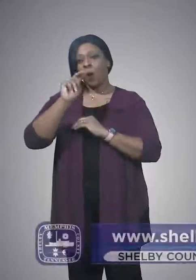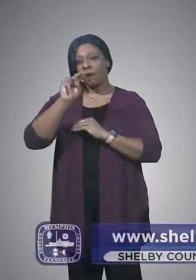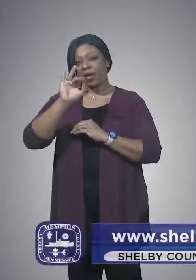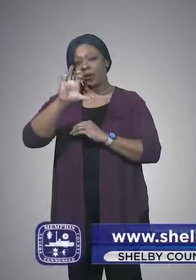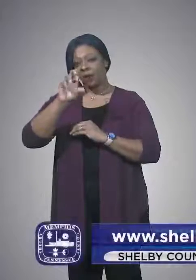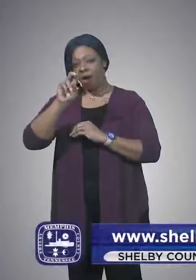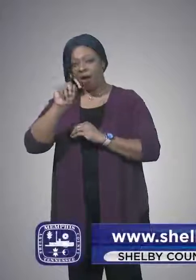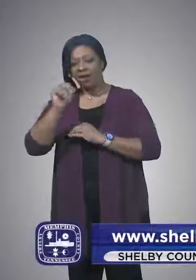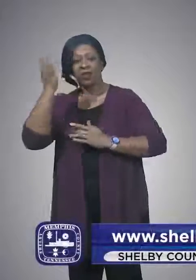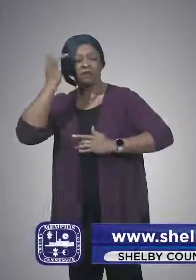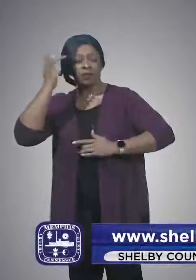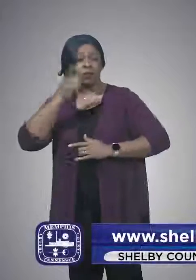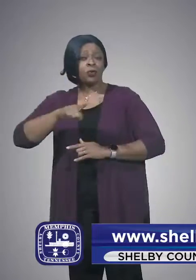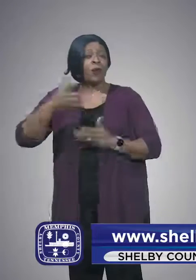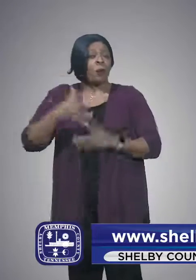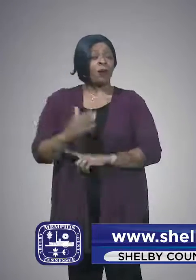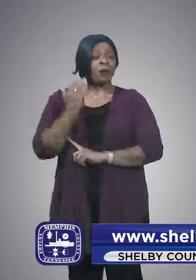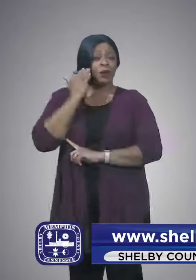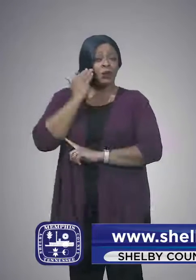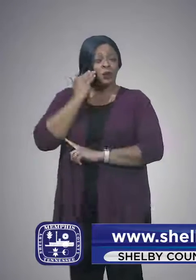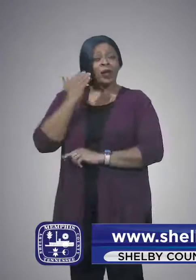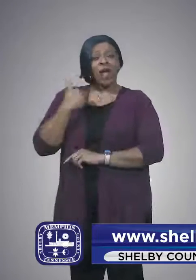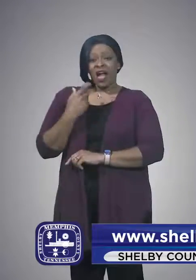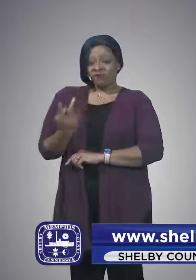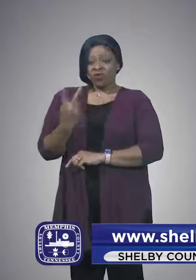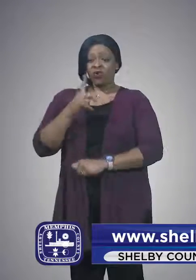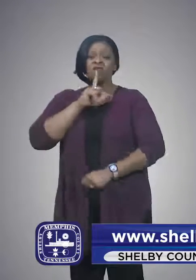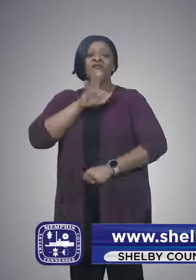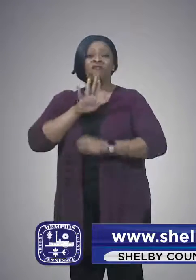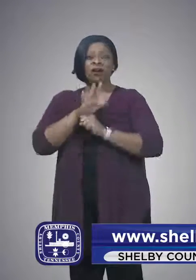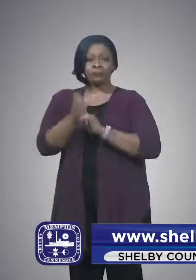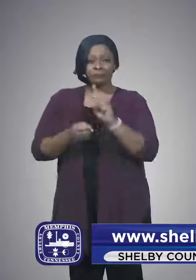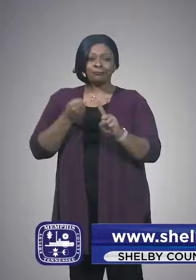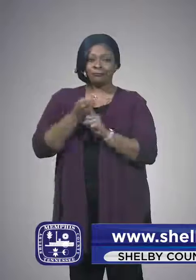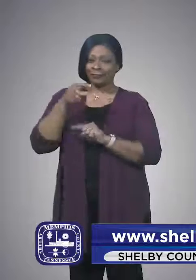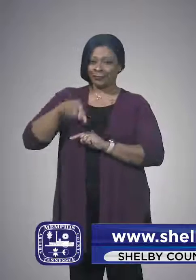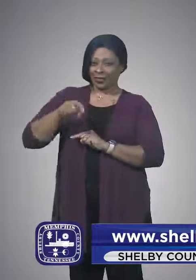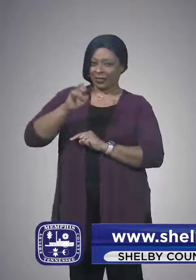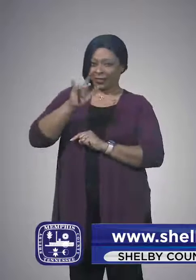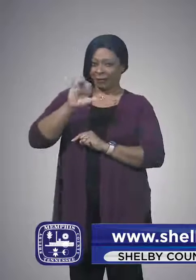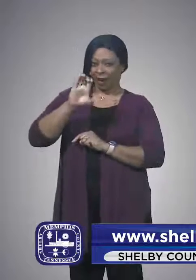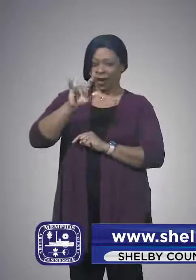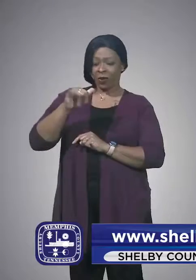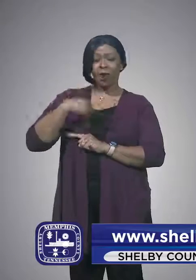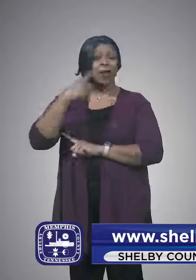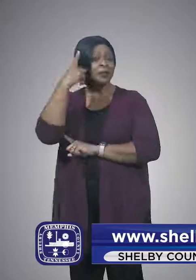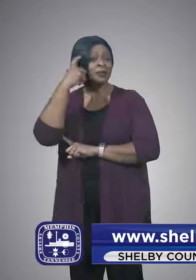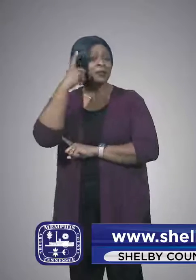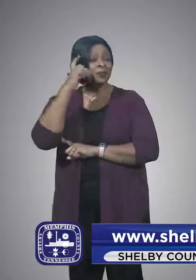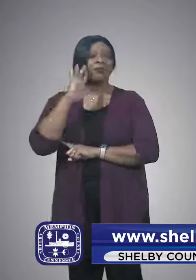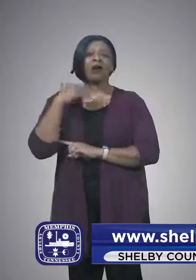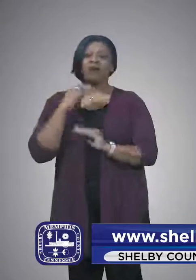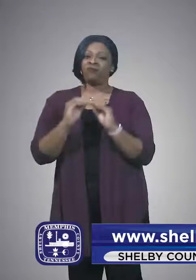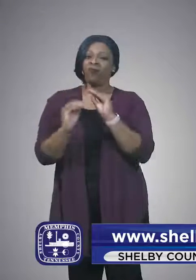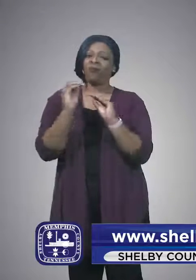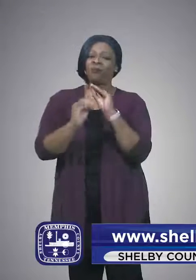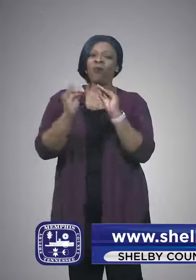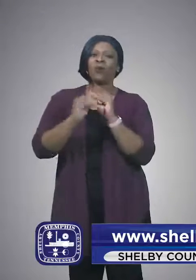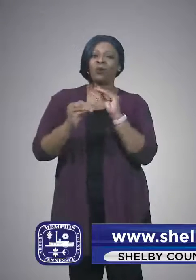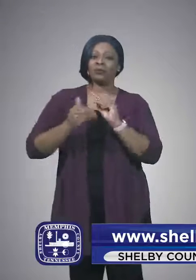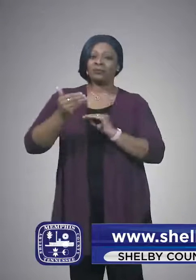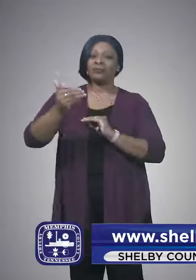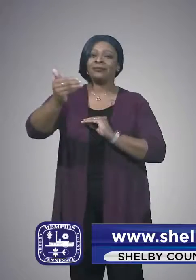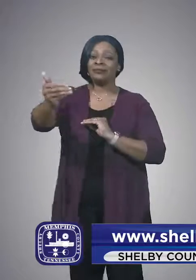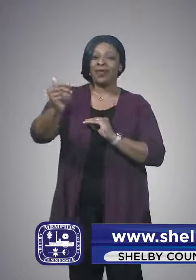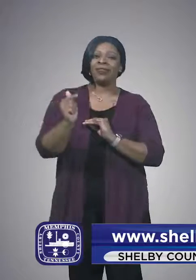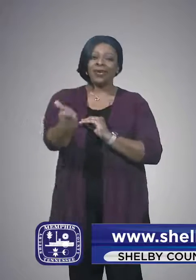variant. Many of you know that we already have 2 confirmed cases in the county, and I suspect that we will have more in the days and